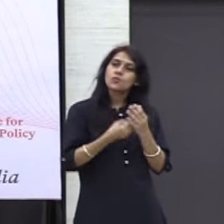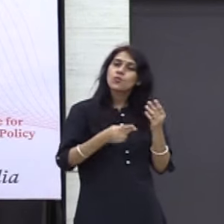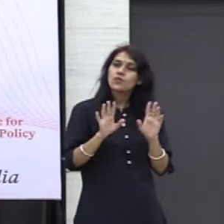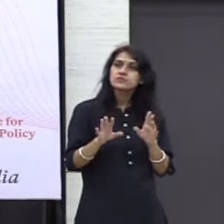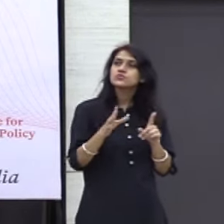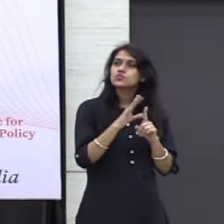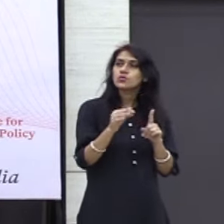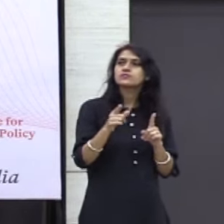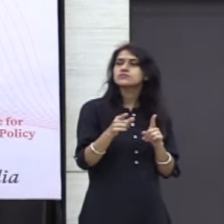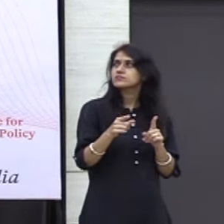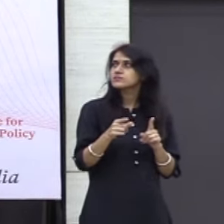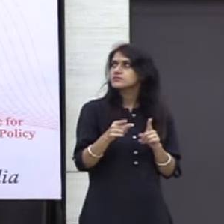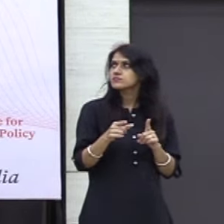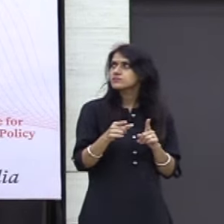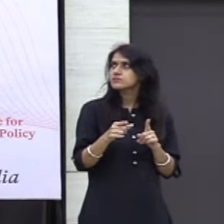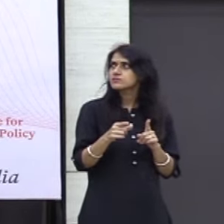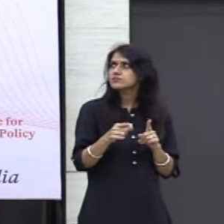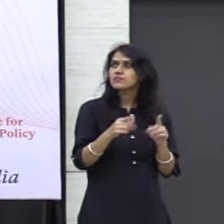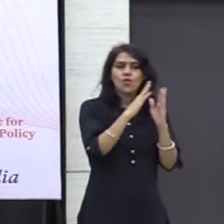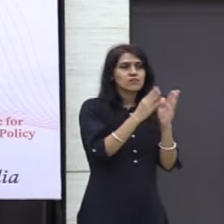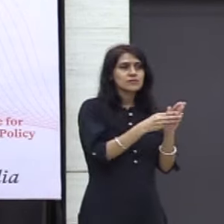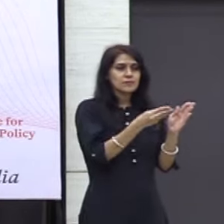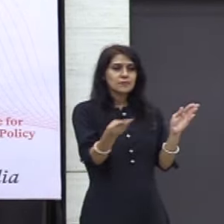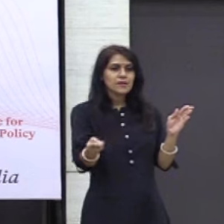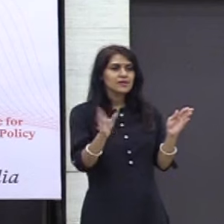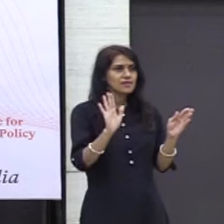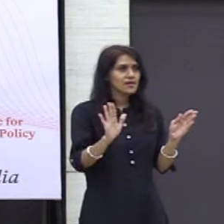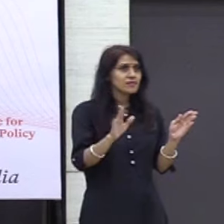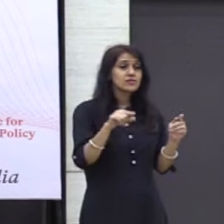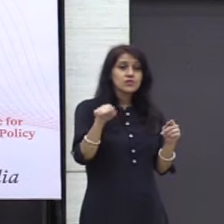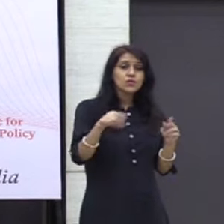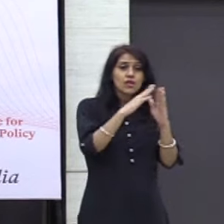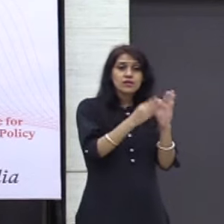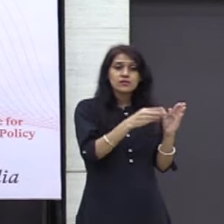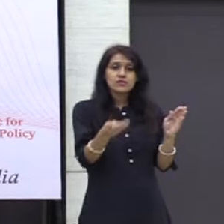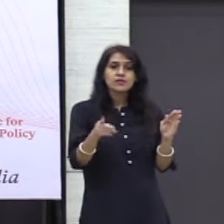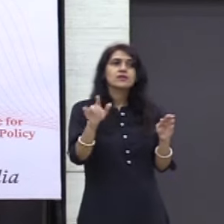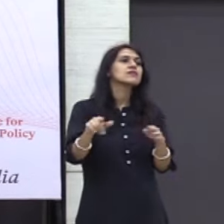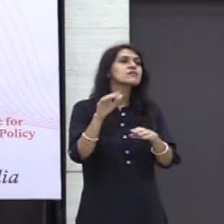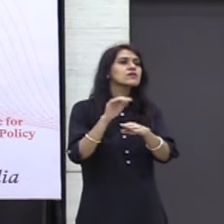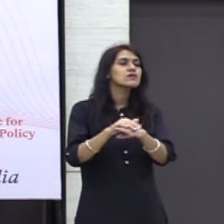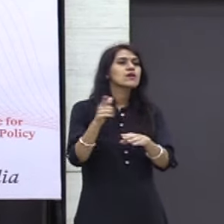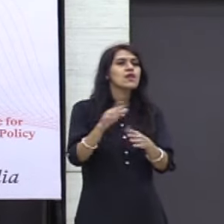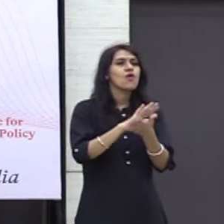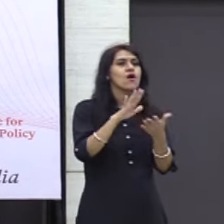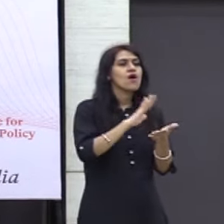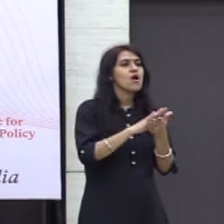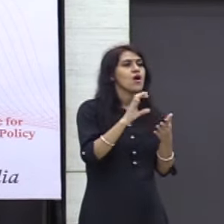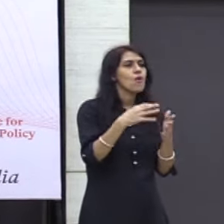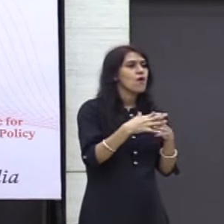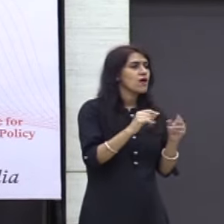they go and sleep in the neighborhood in somebody's house, the neighbor will be deemed to have harbored those